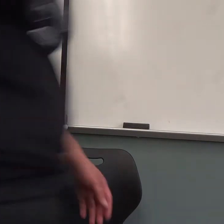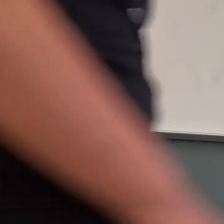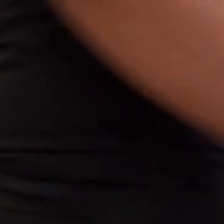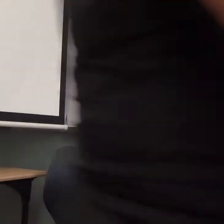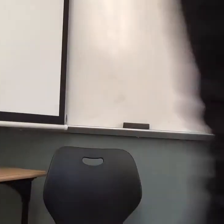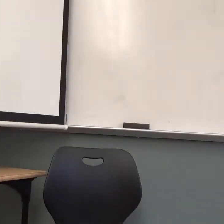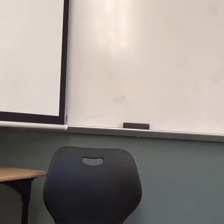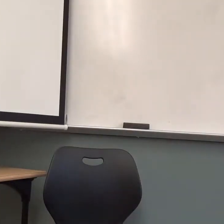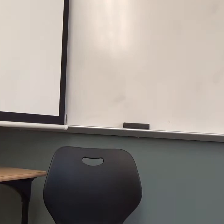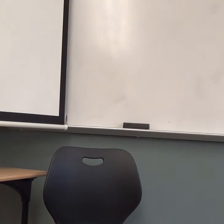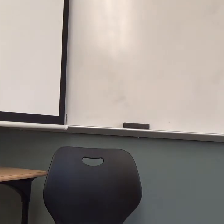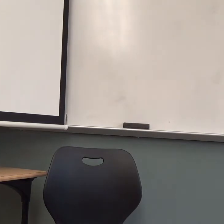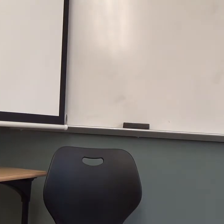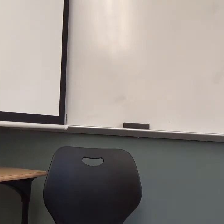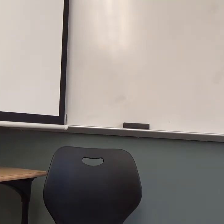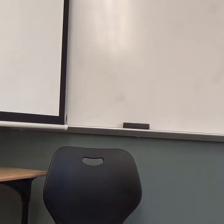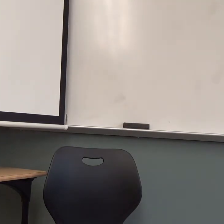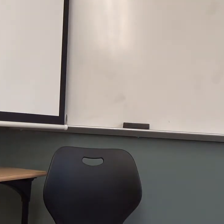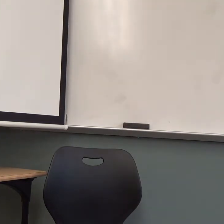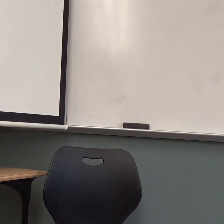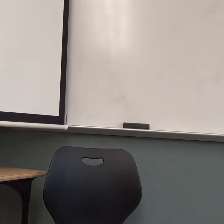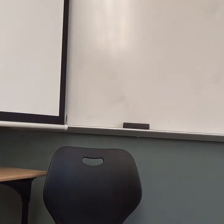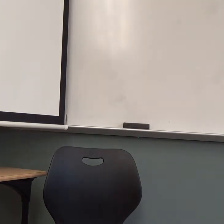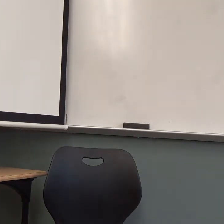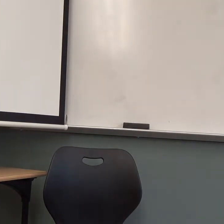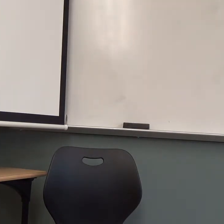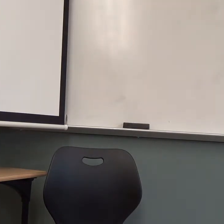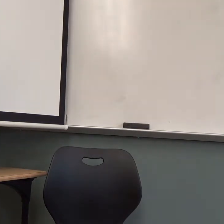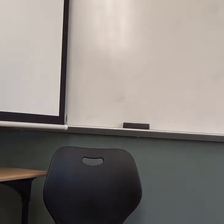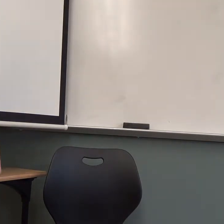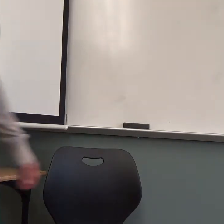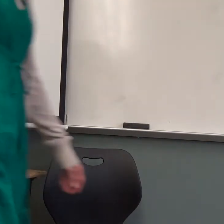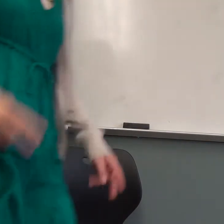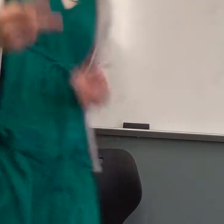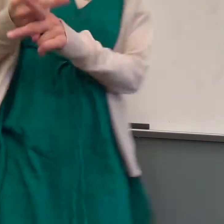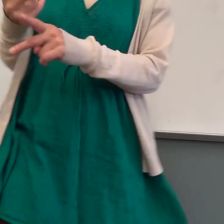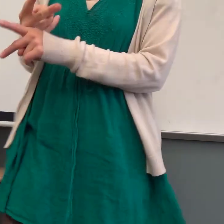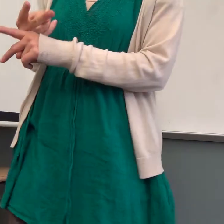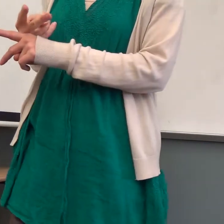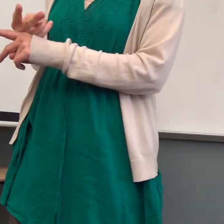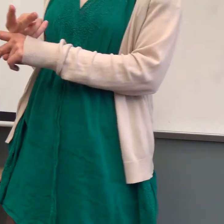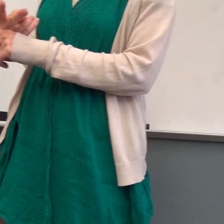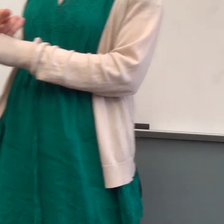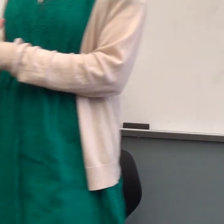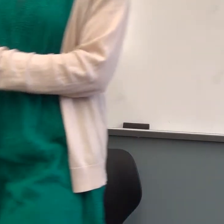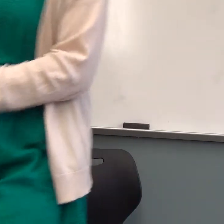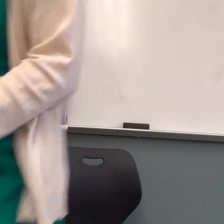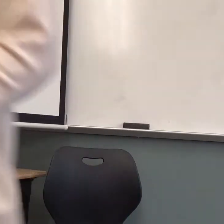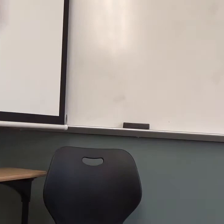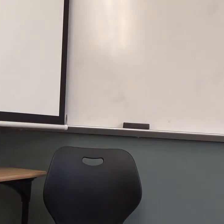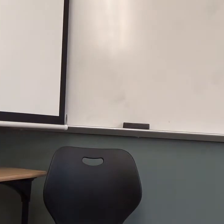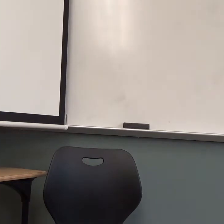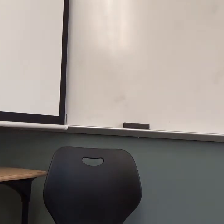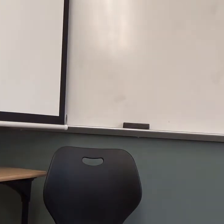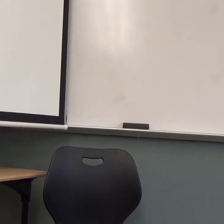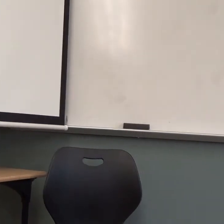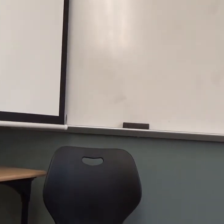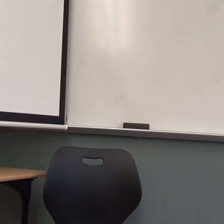Angel biker. Yeah. He probably got to come up. No, I'm not finding one Hell's Angel. No, I mean as far as finding a motorcycle